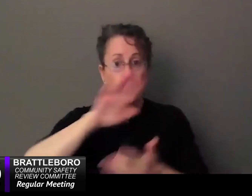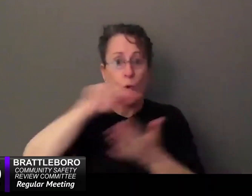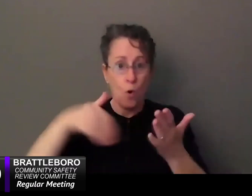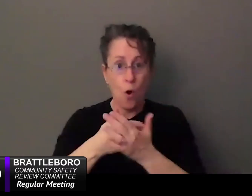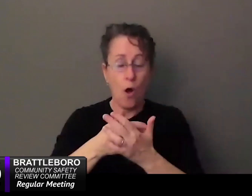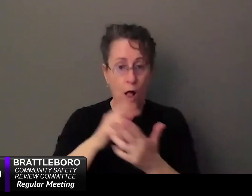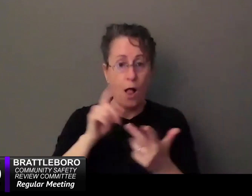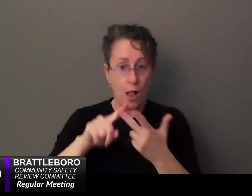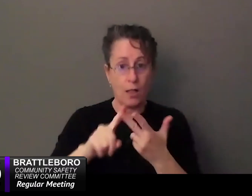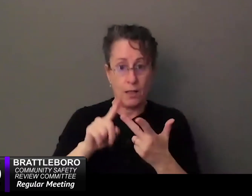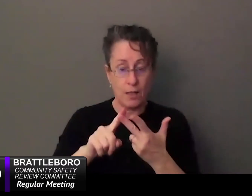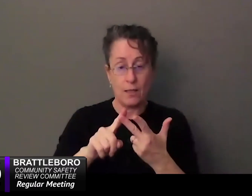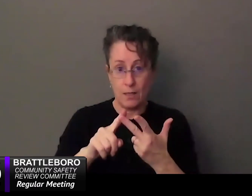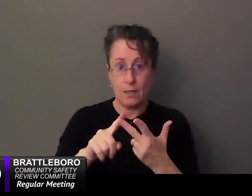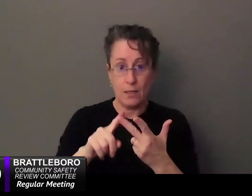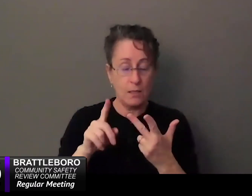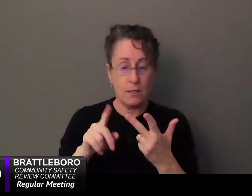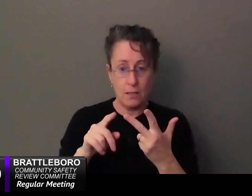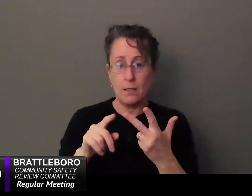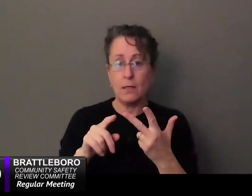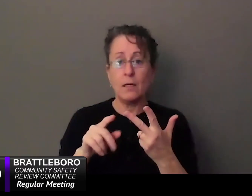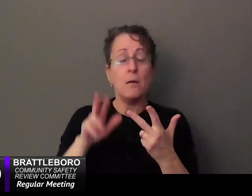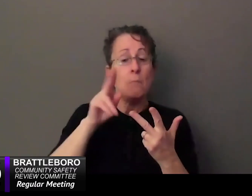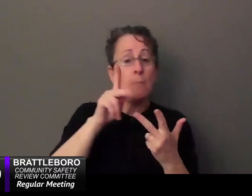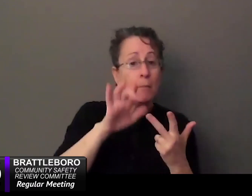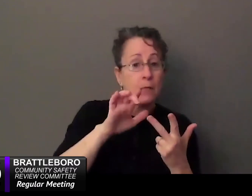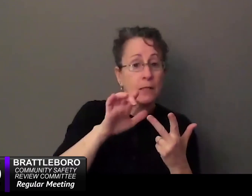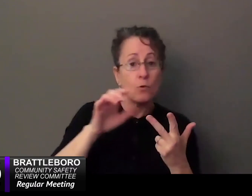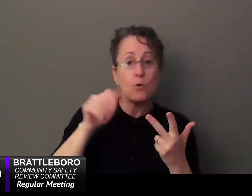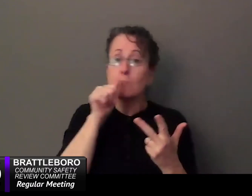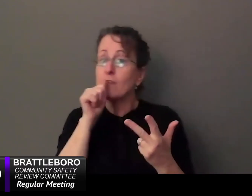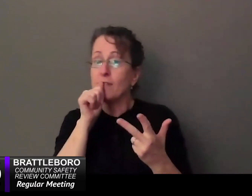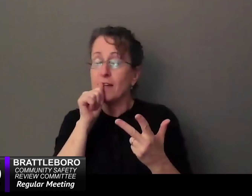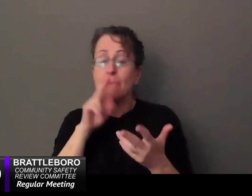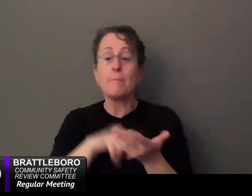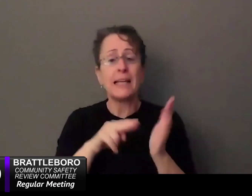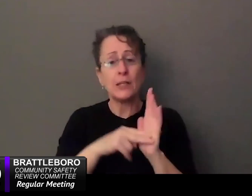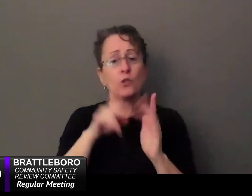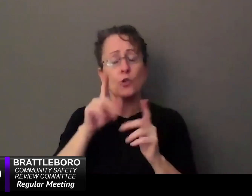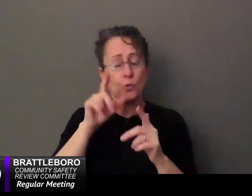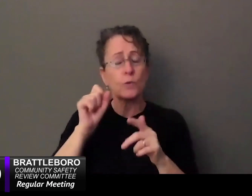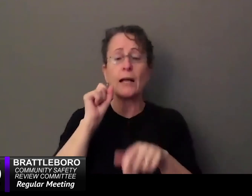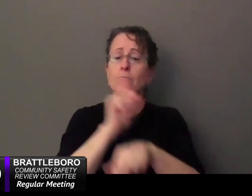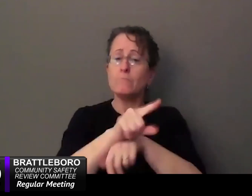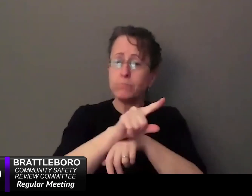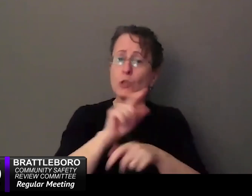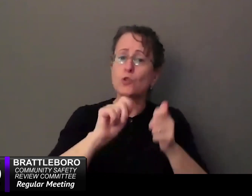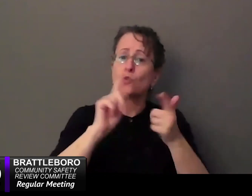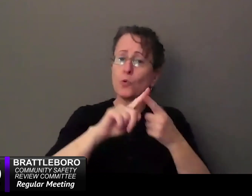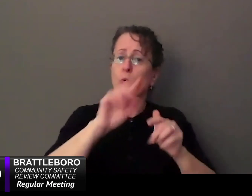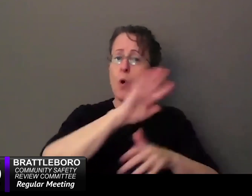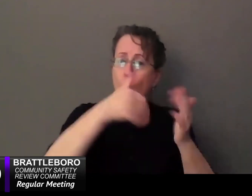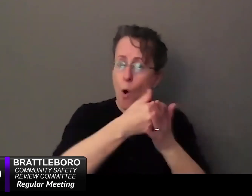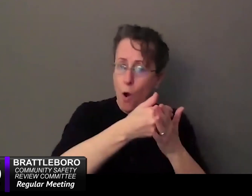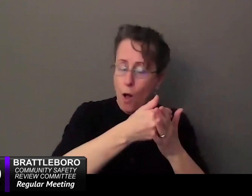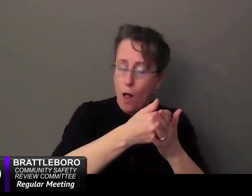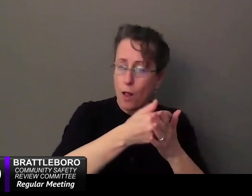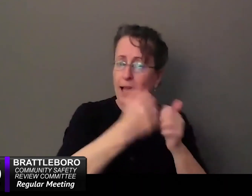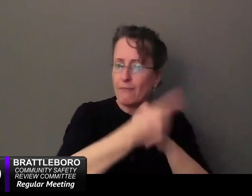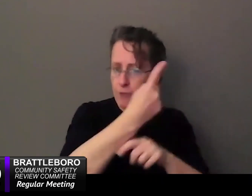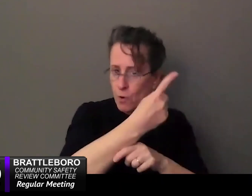and privately, which means that you could send a chat to everyone or send a chat directly to another person in the